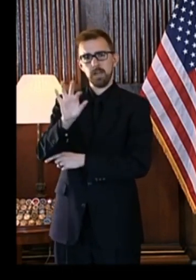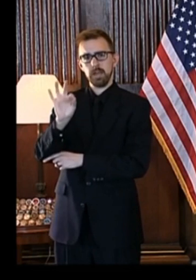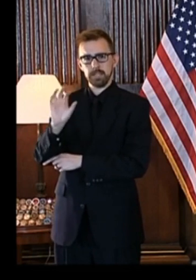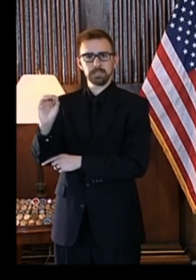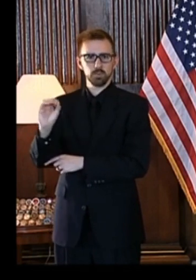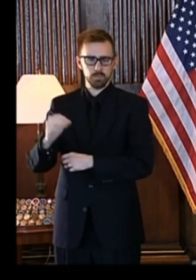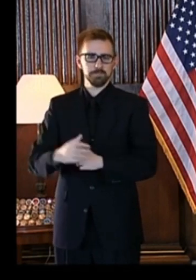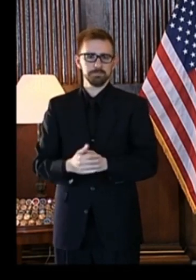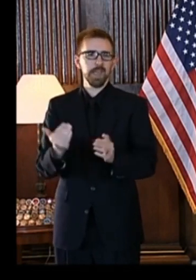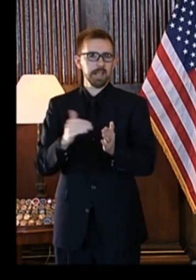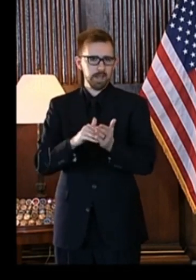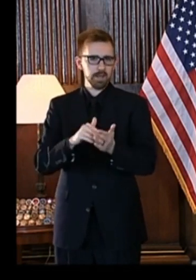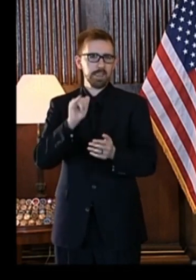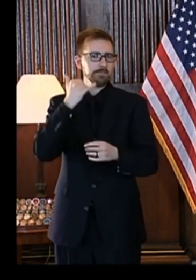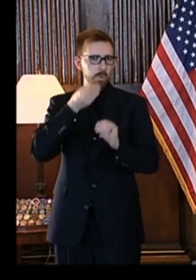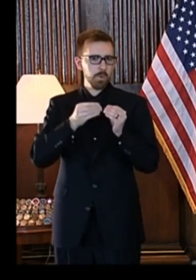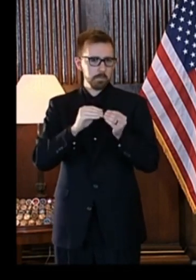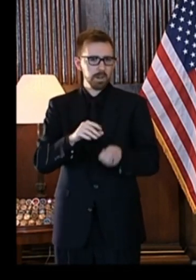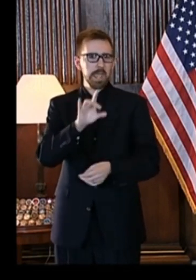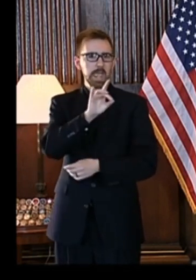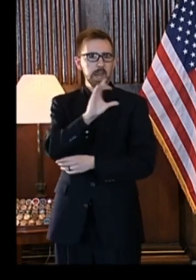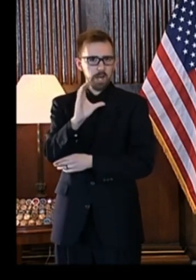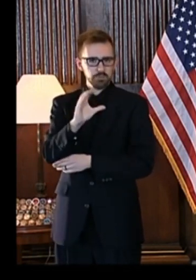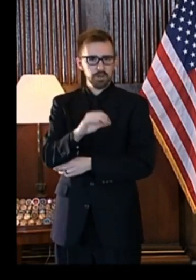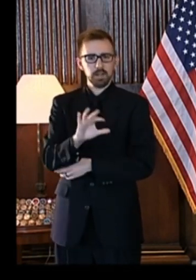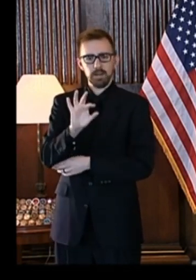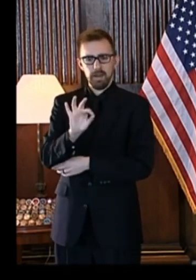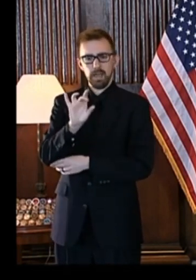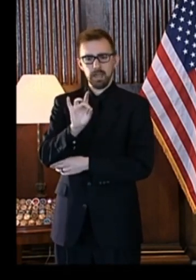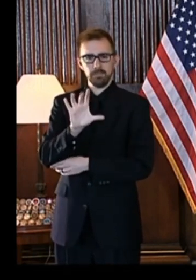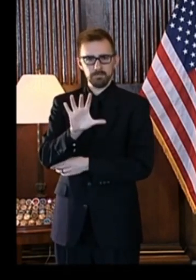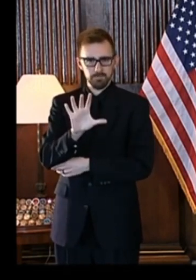800-985-5990. Again, that number is